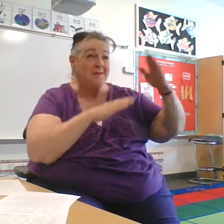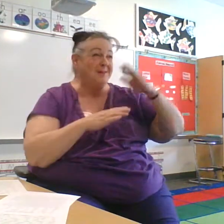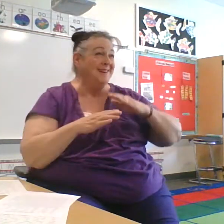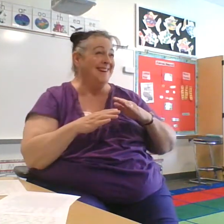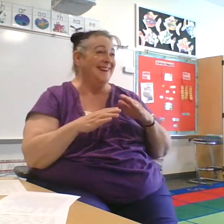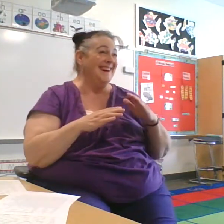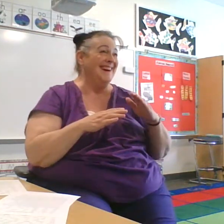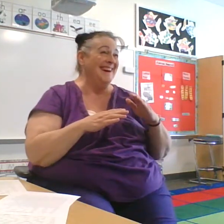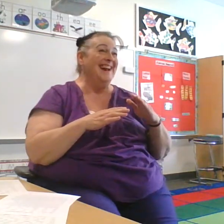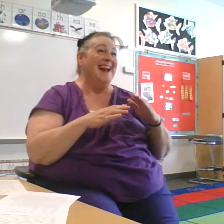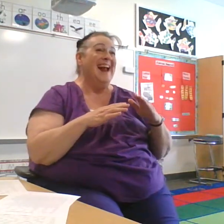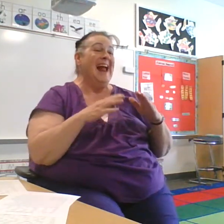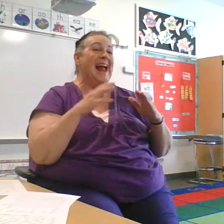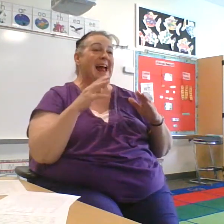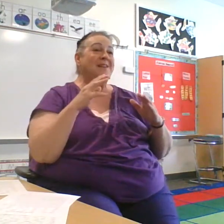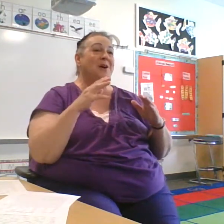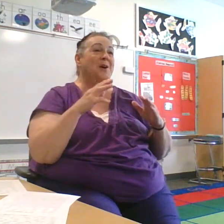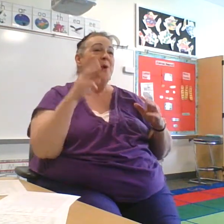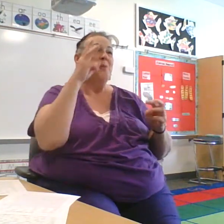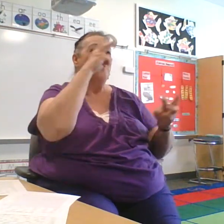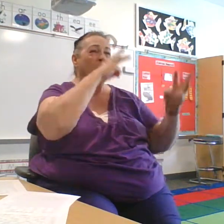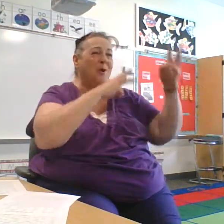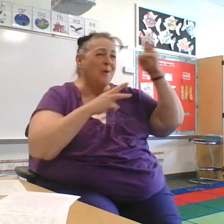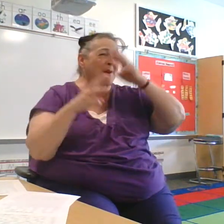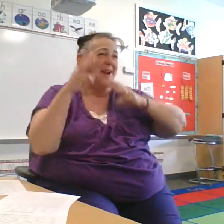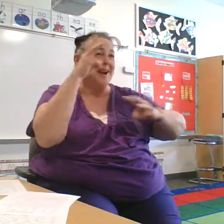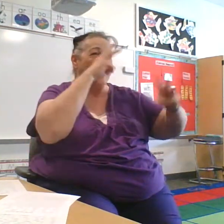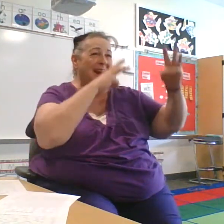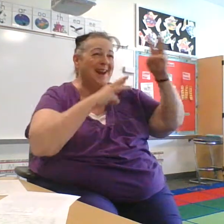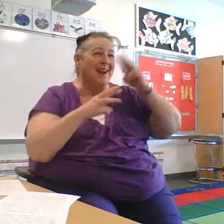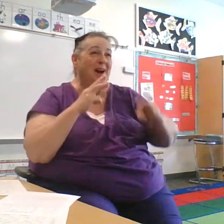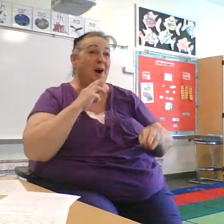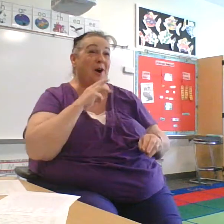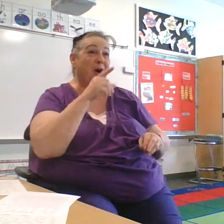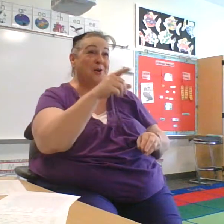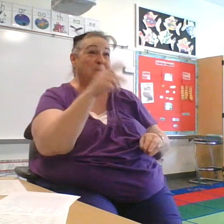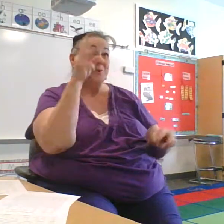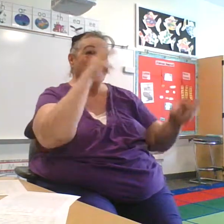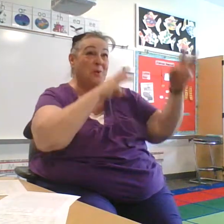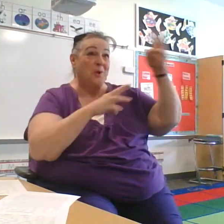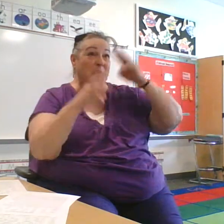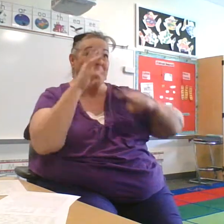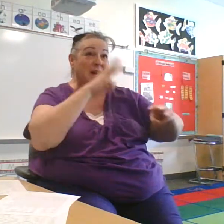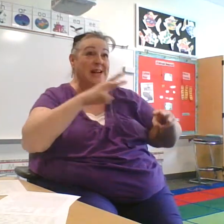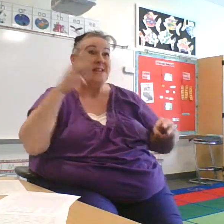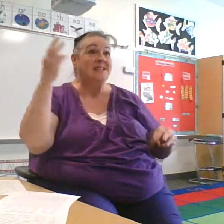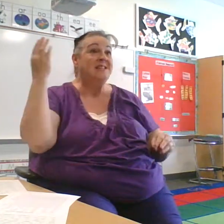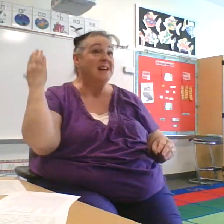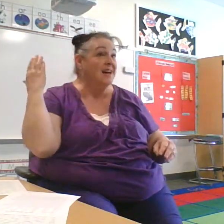Yeah, I can imagine. I'm And worried. worry. Are you worried? Okay.